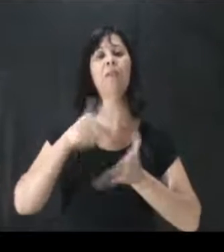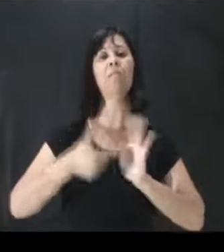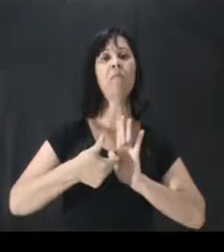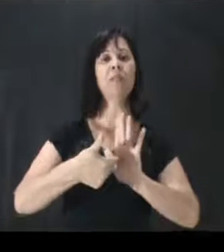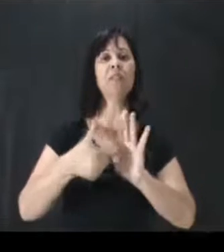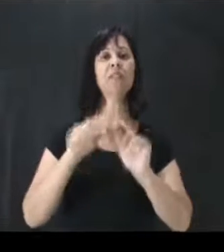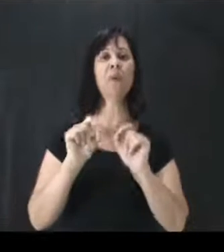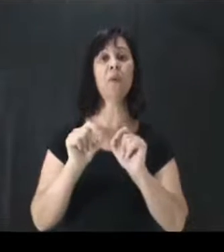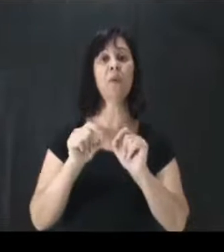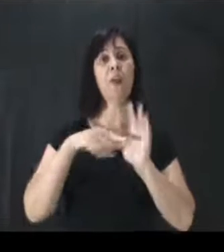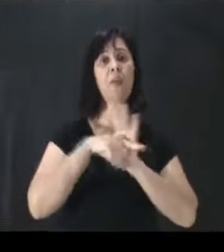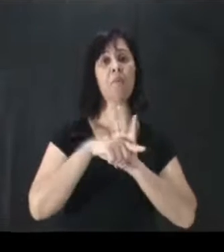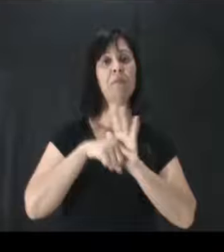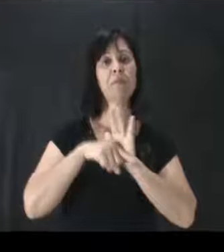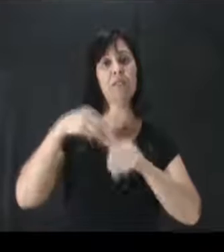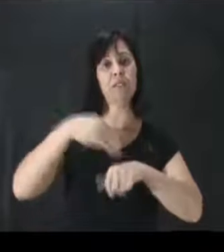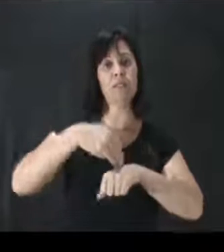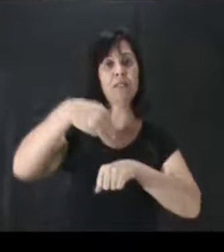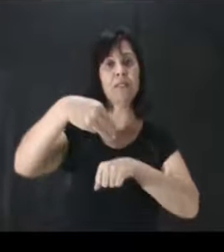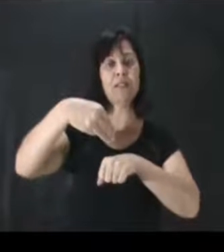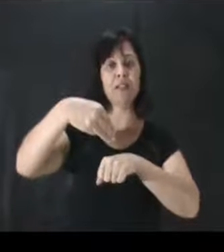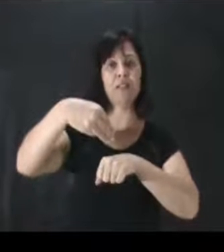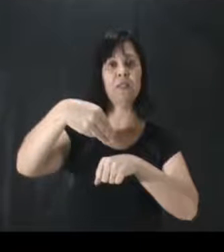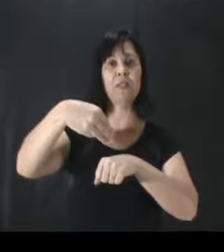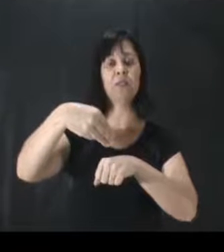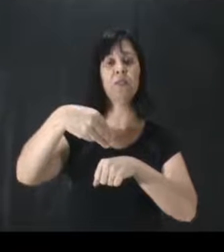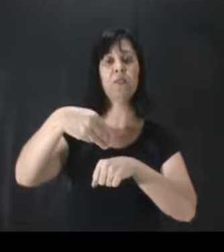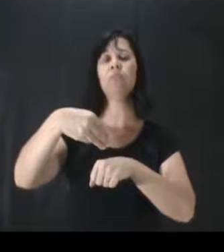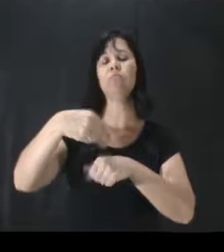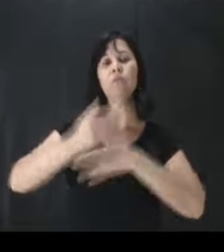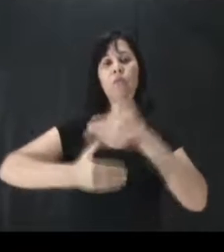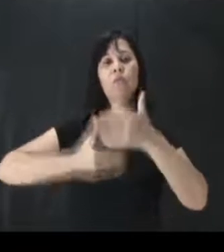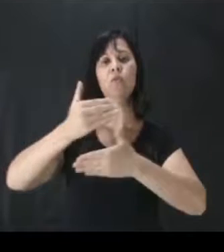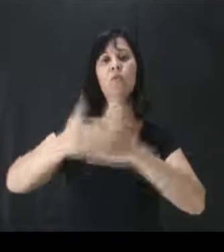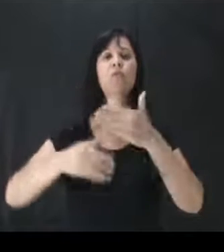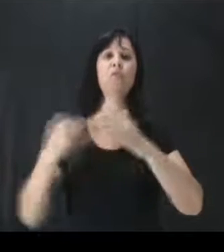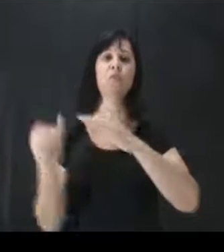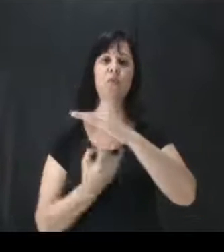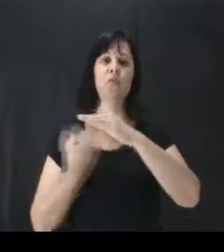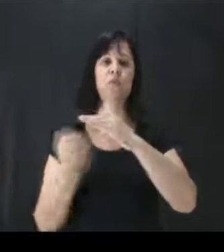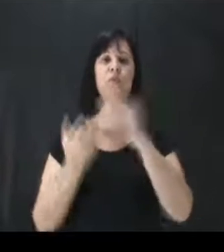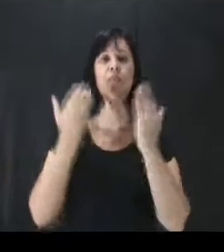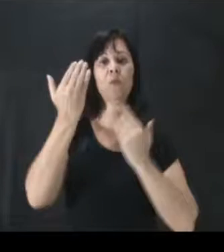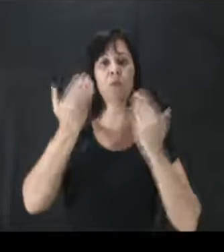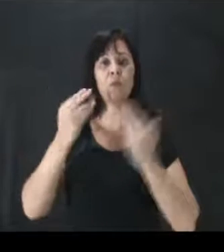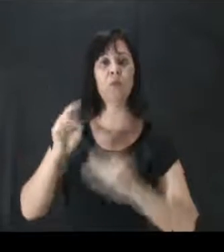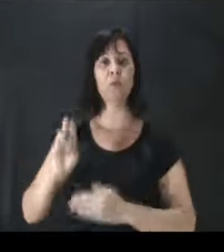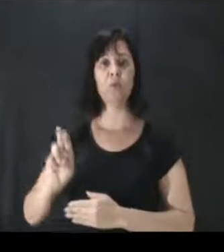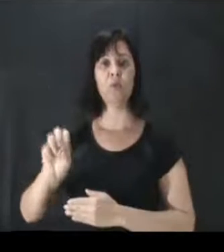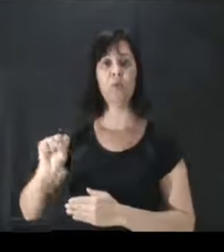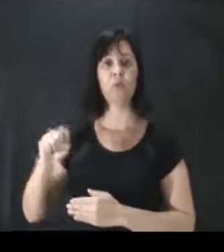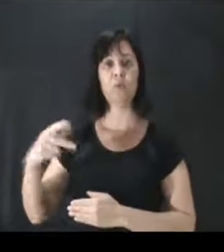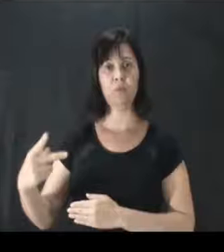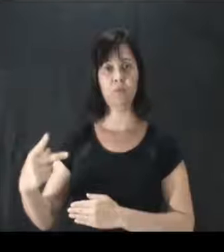channel to present the research I've developed at the Psychology Institute at USP under